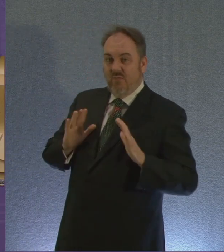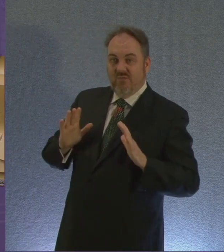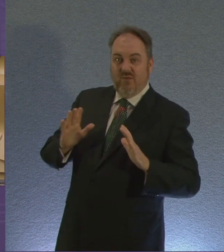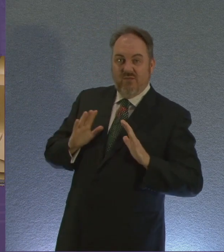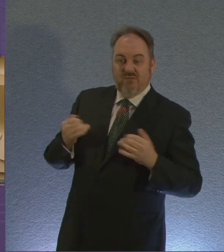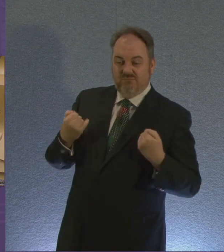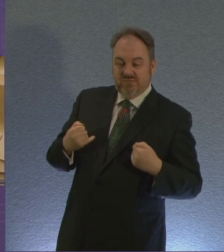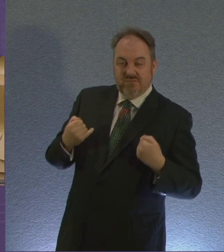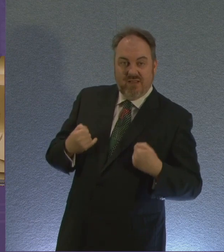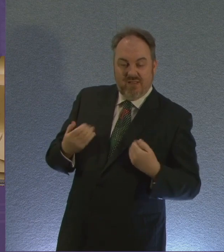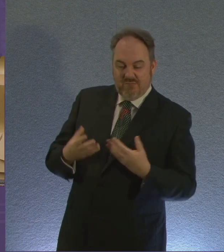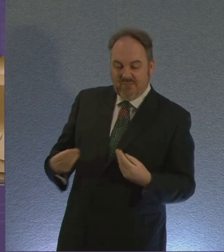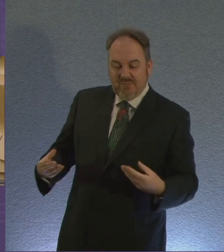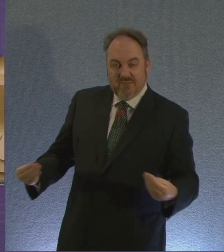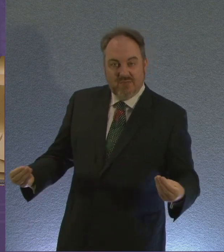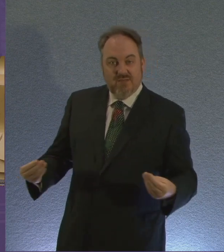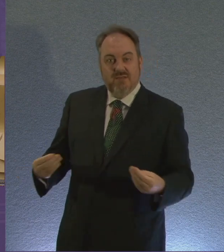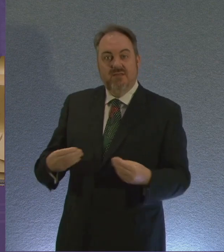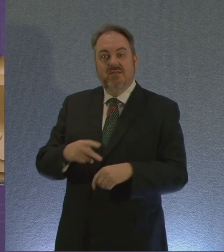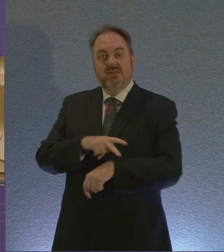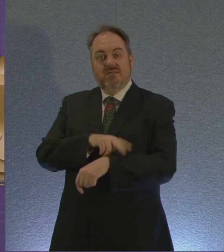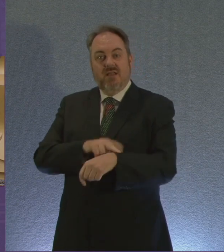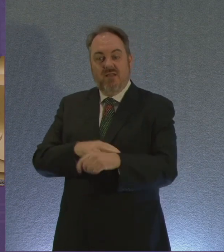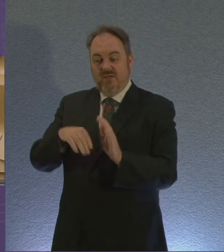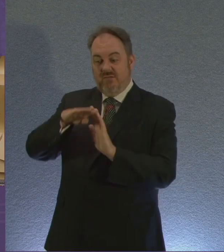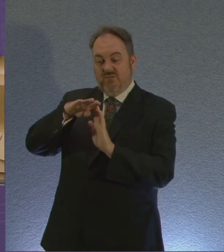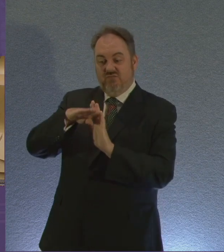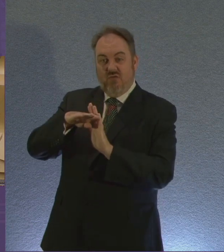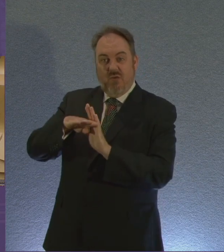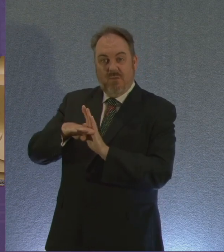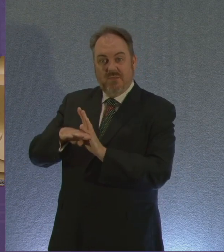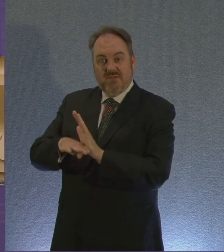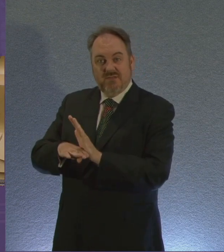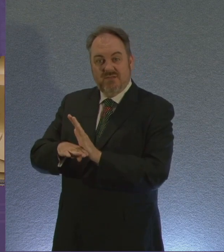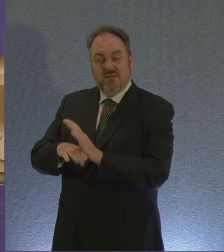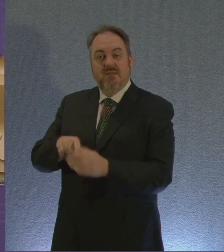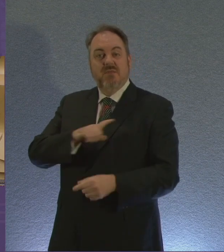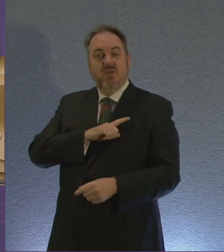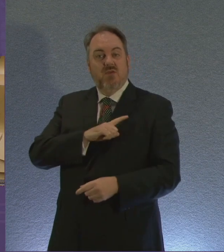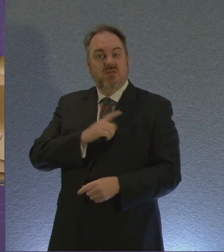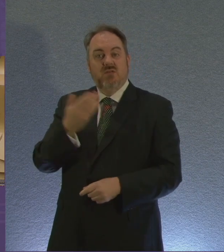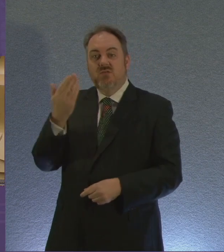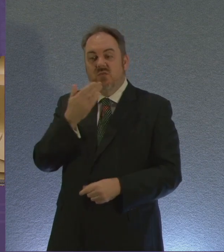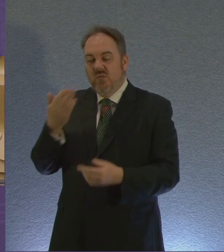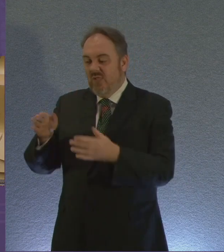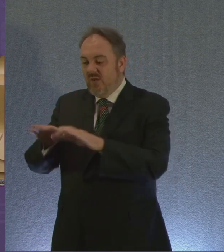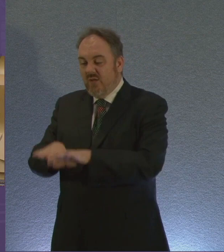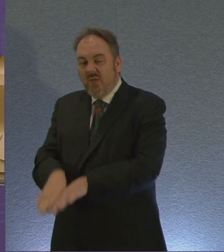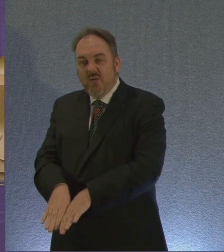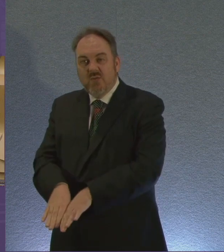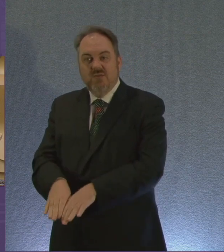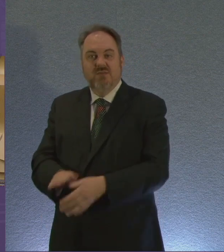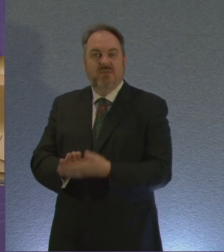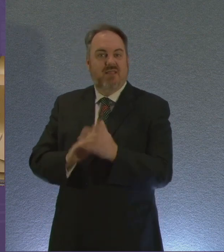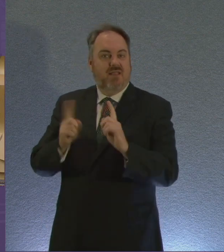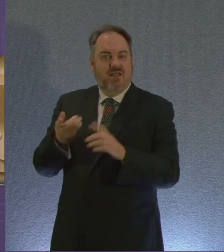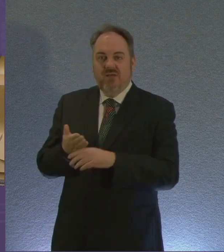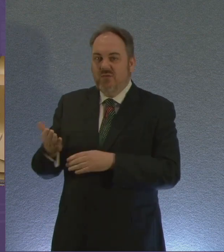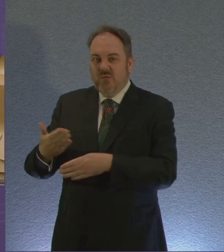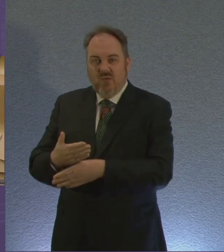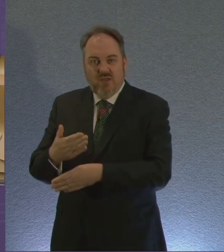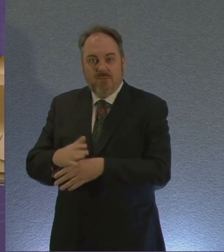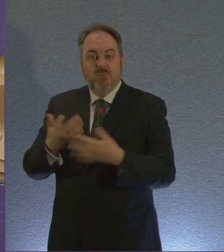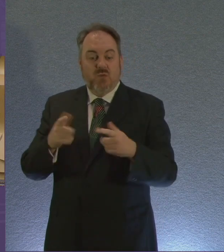used assumptions which see staffing levels fall for between 2 and 12 weeks due to school closures, caring responsibilities, self-isolation